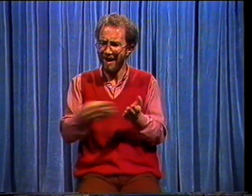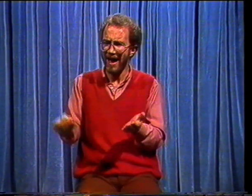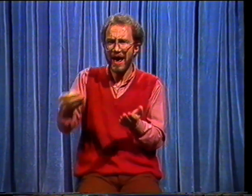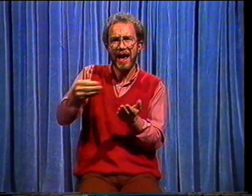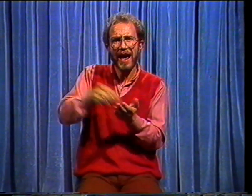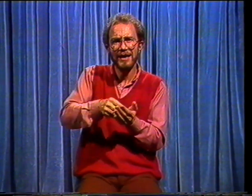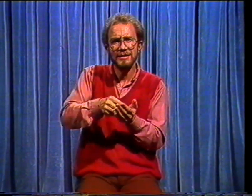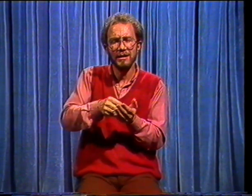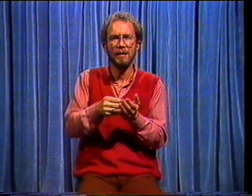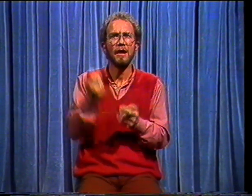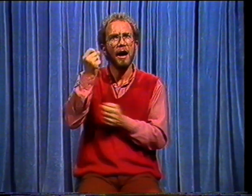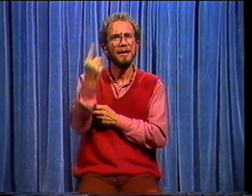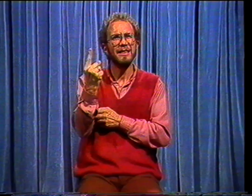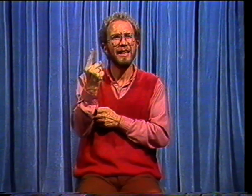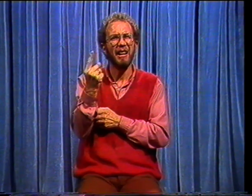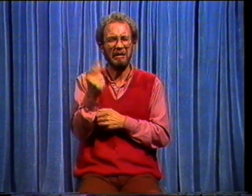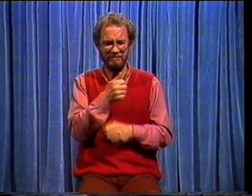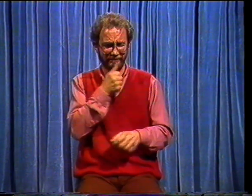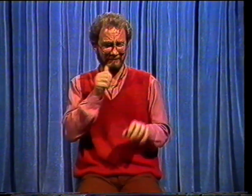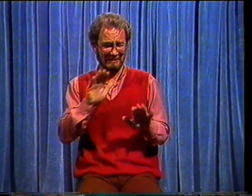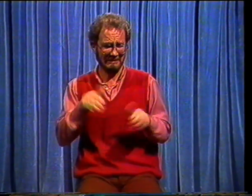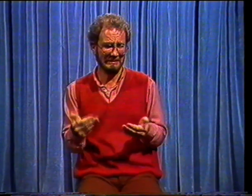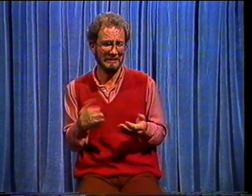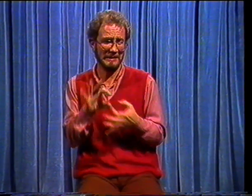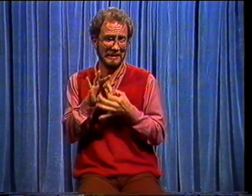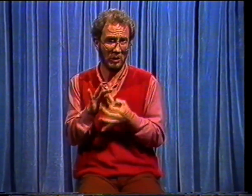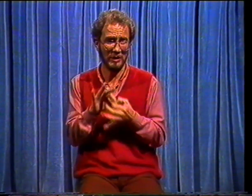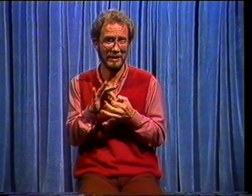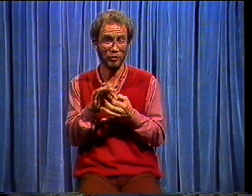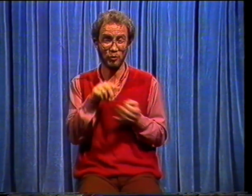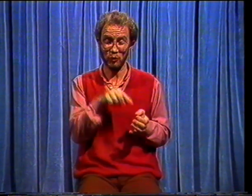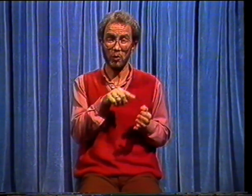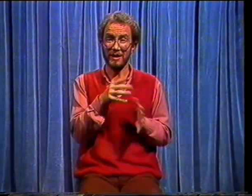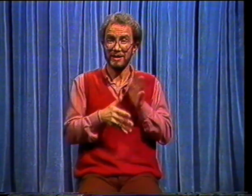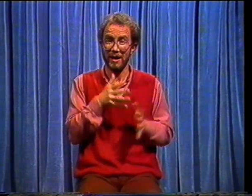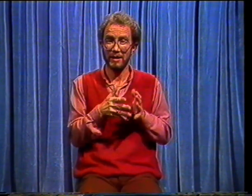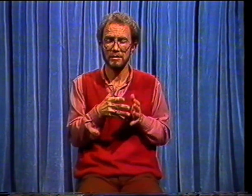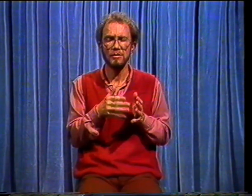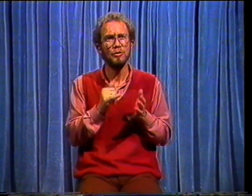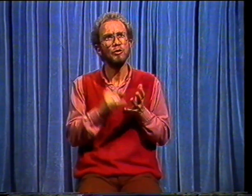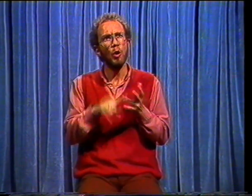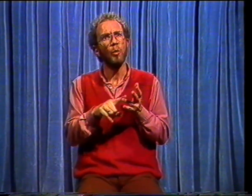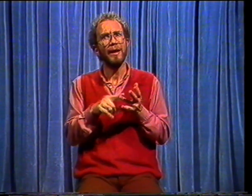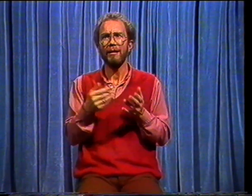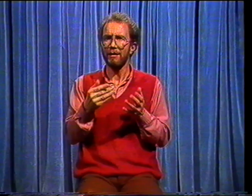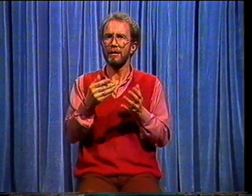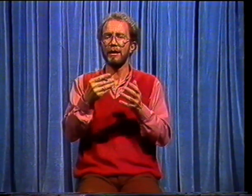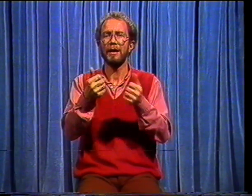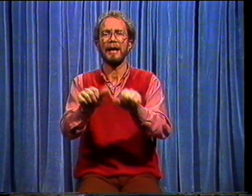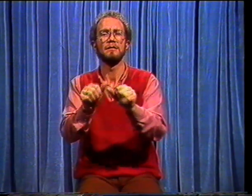and then add the idea of the unpleasant connotation, and so we get and